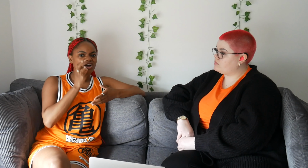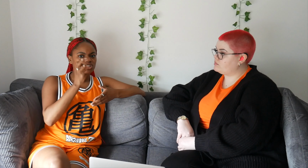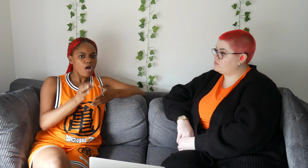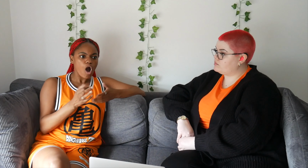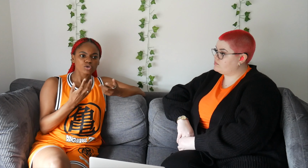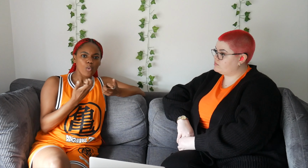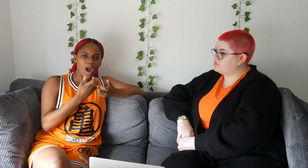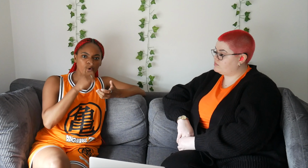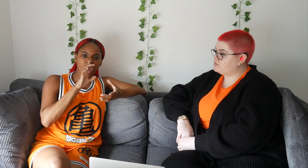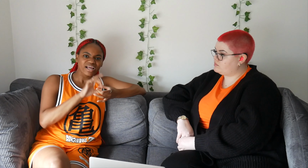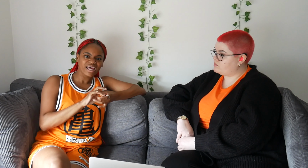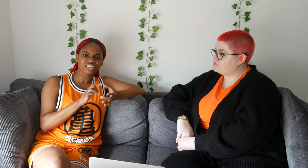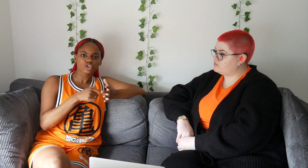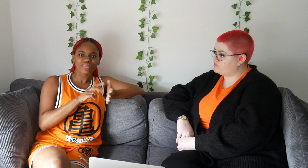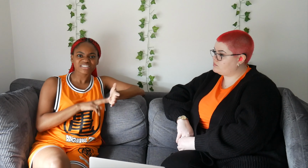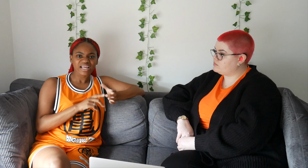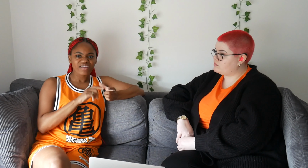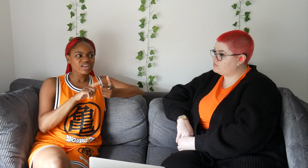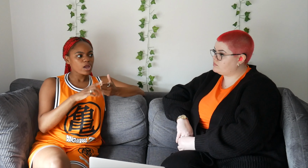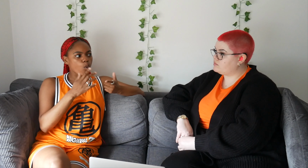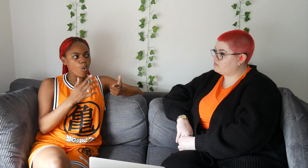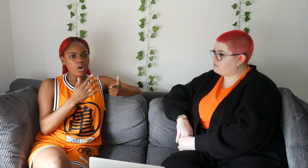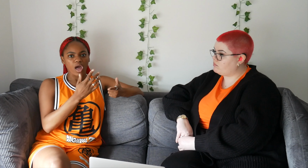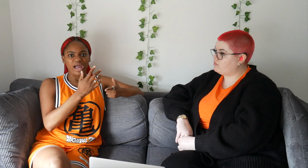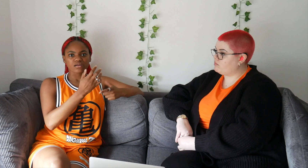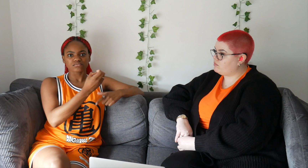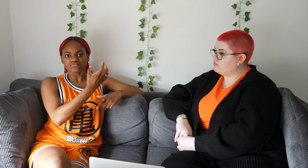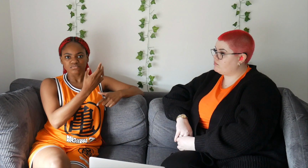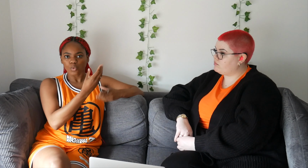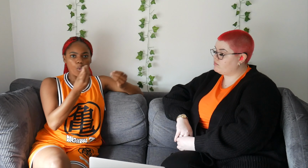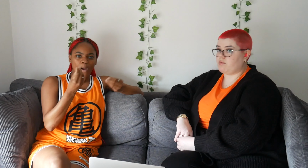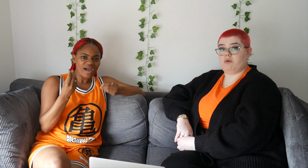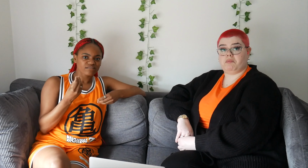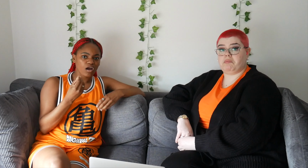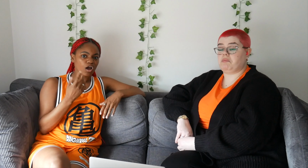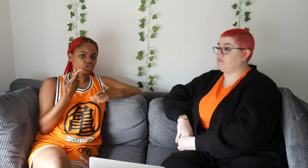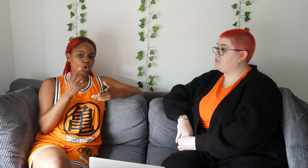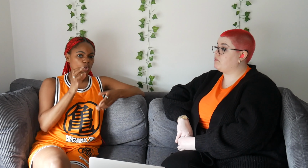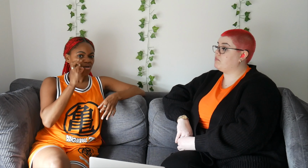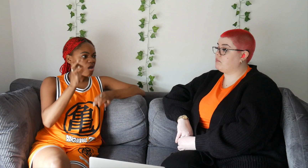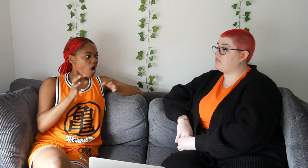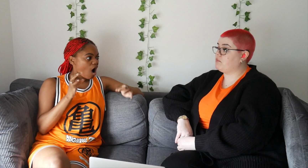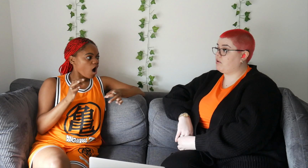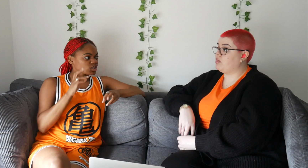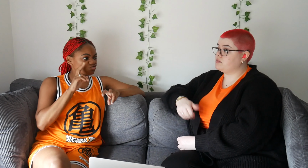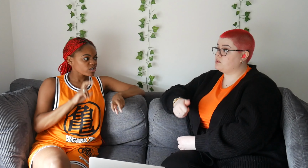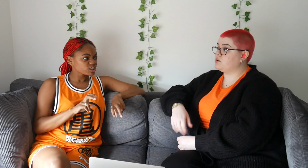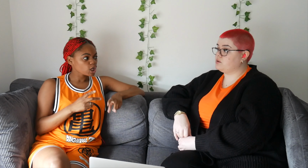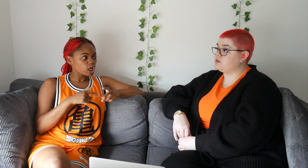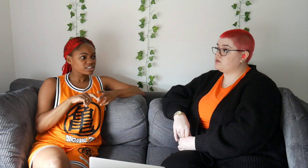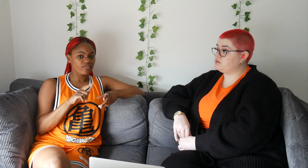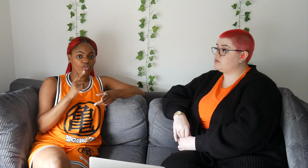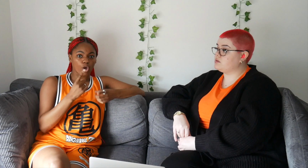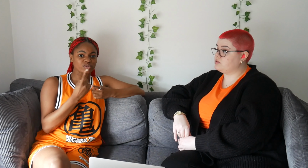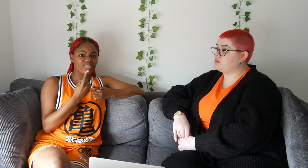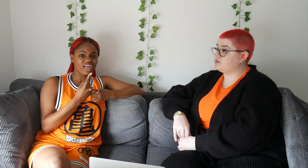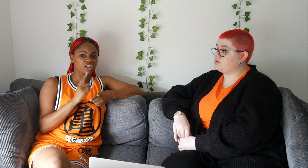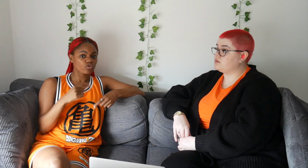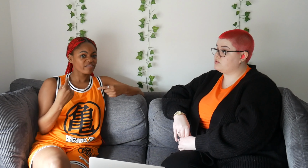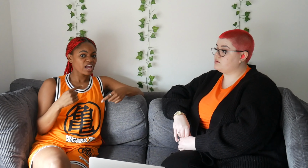ask how to connect it to the TV or like your doorbell or whatever. So you can ask and research into that if those things are available for